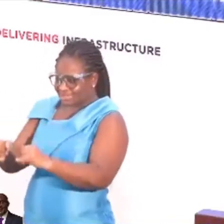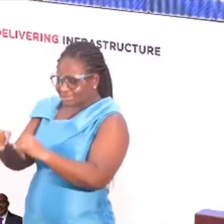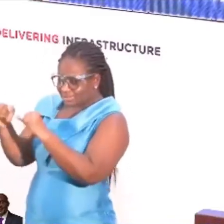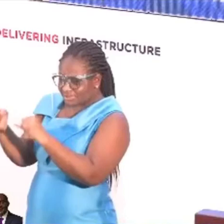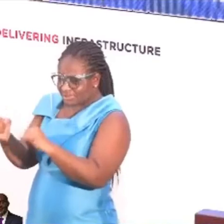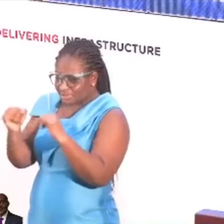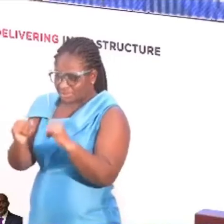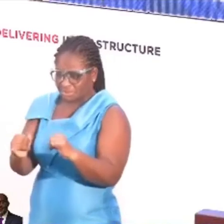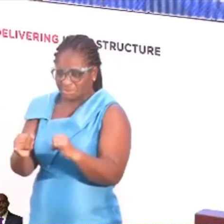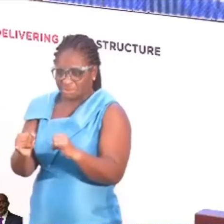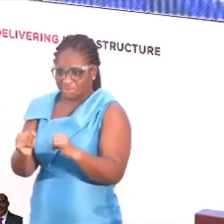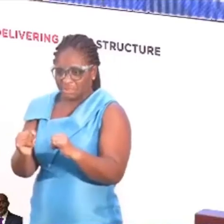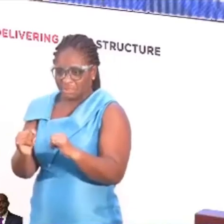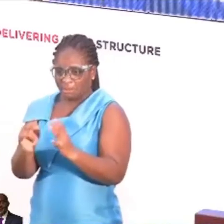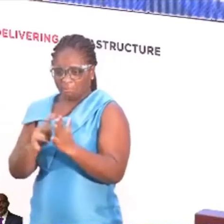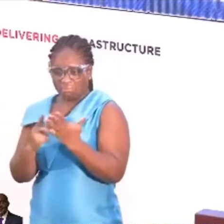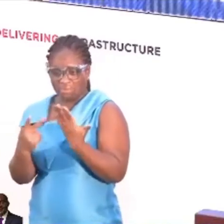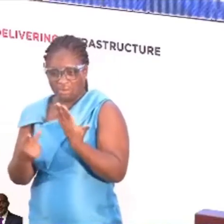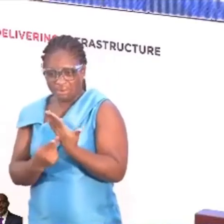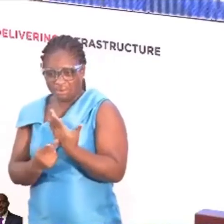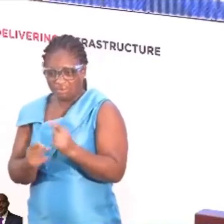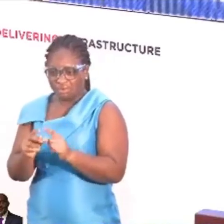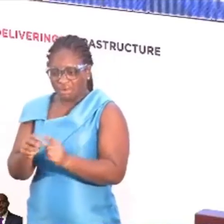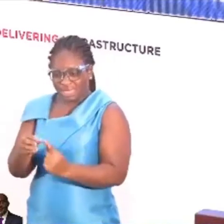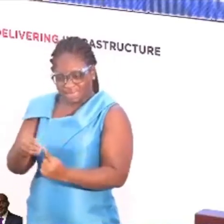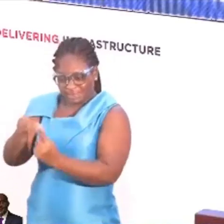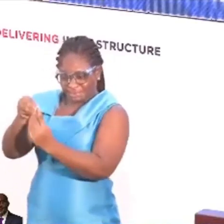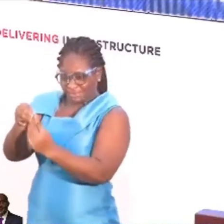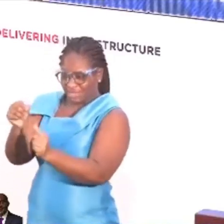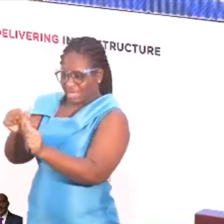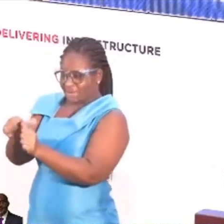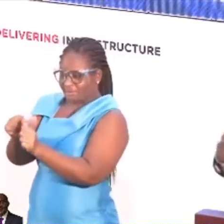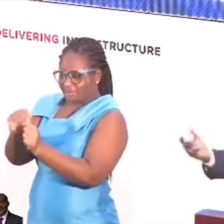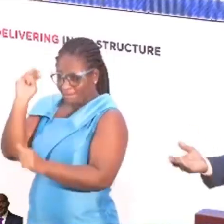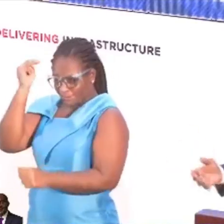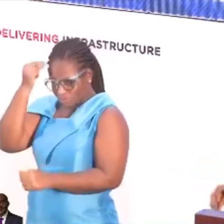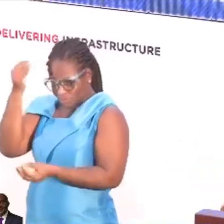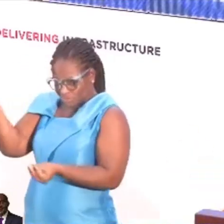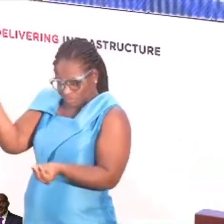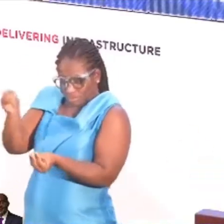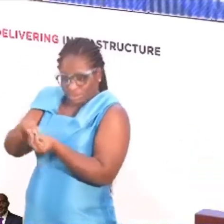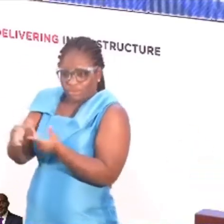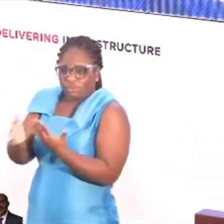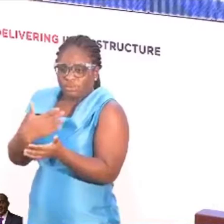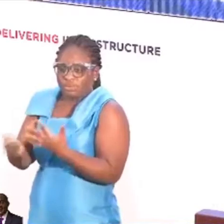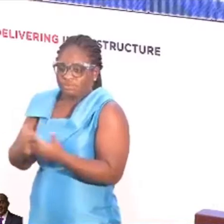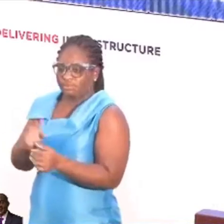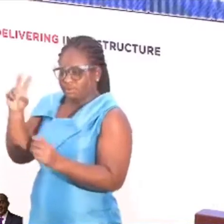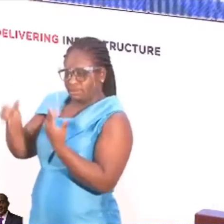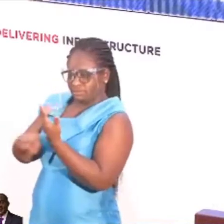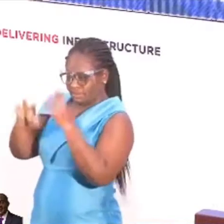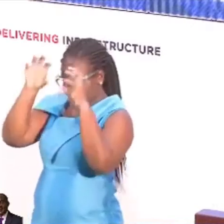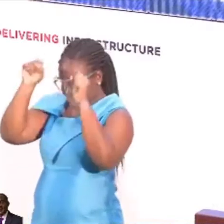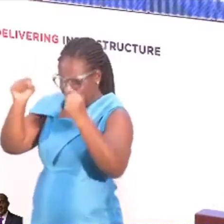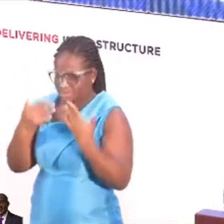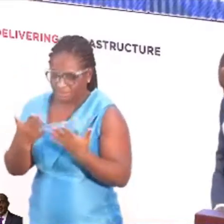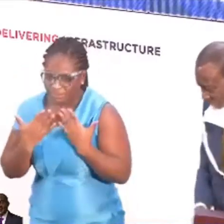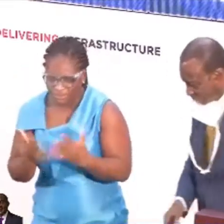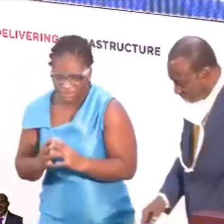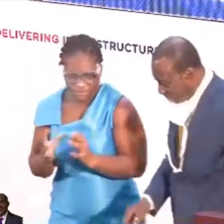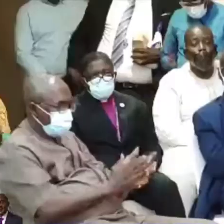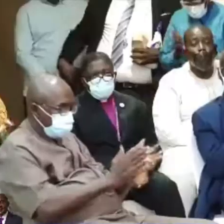individual fora for specific ministries so that they can add on to what the Vice President is saying. Thank you very much.